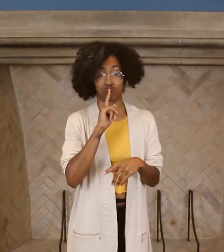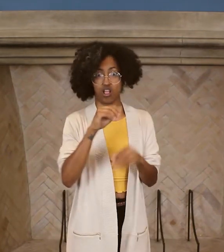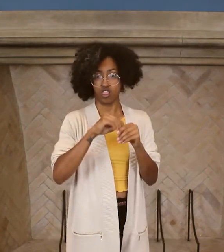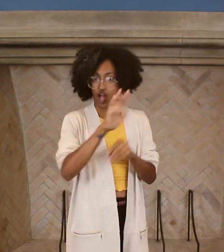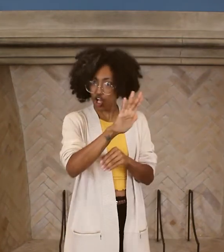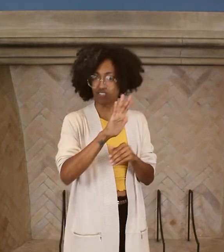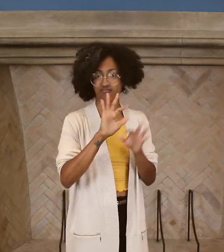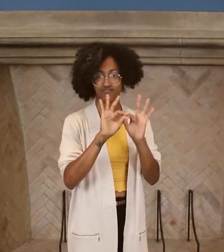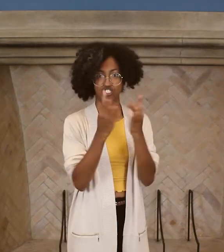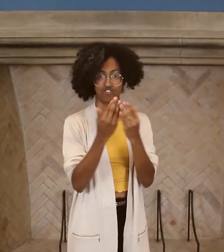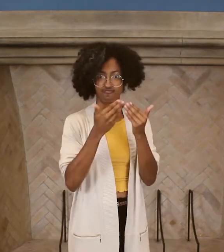He's very creative.